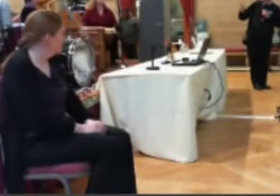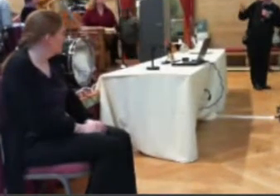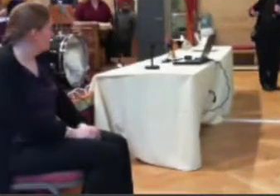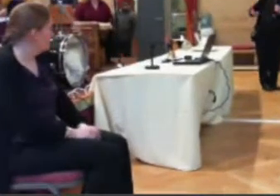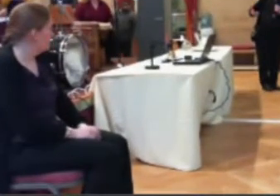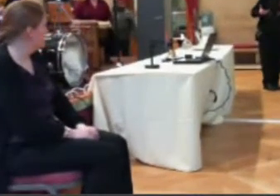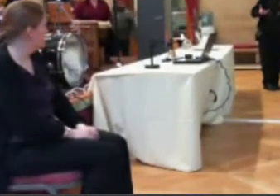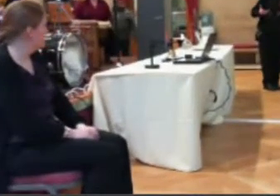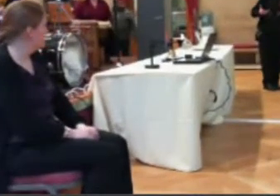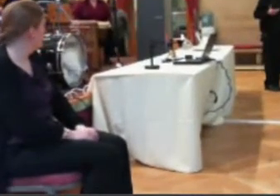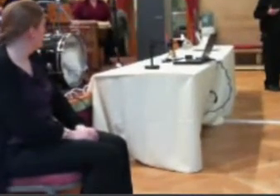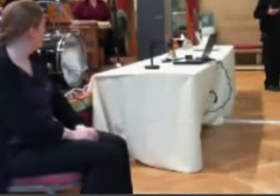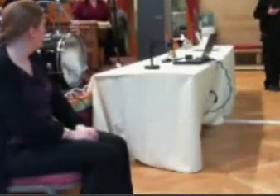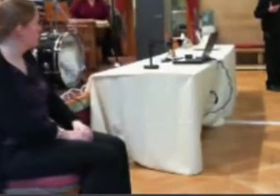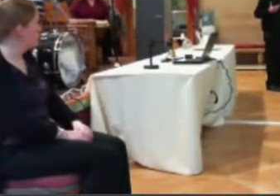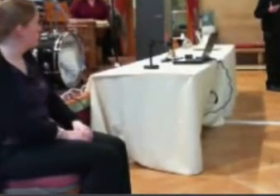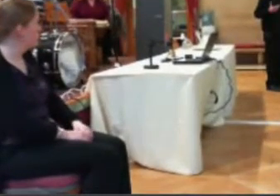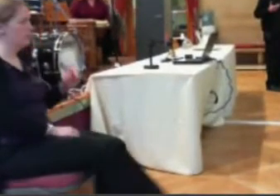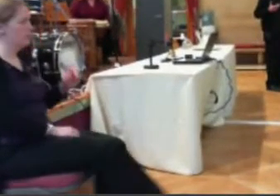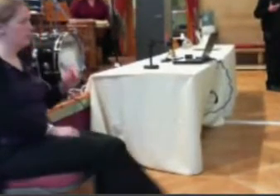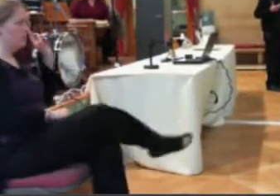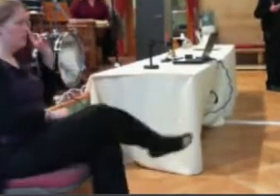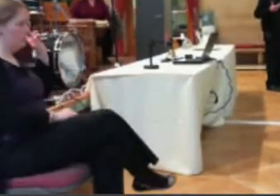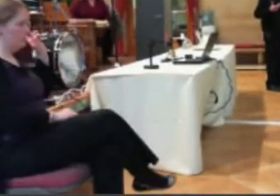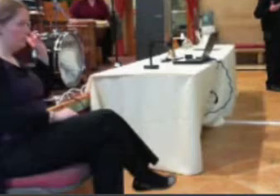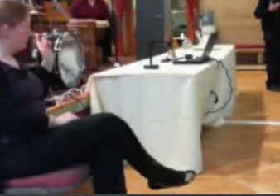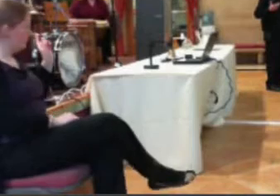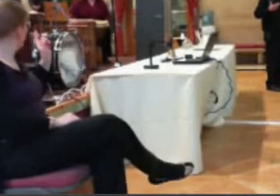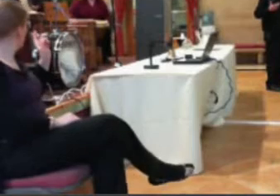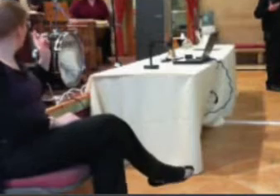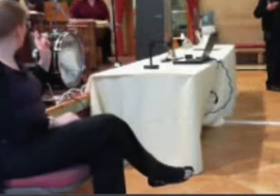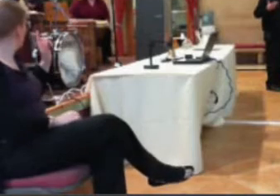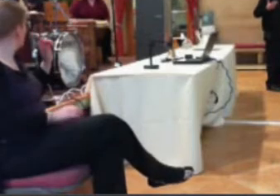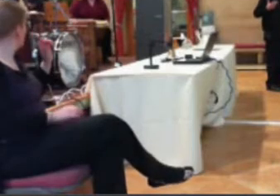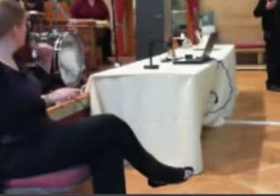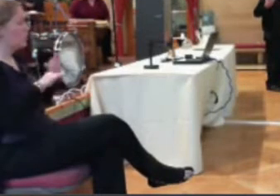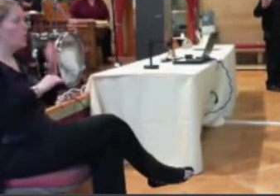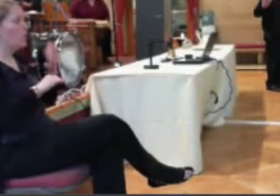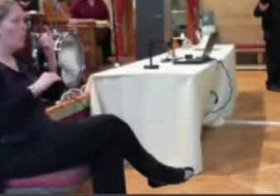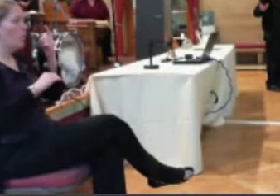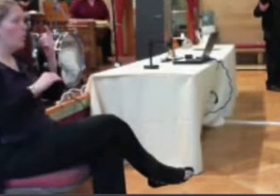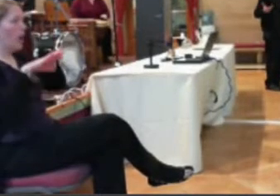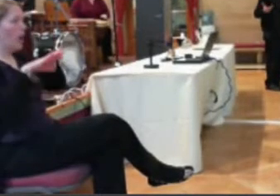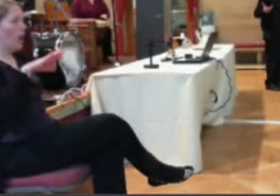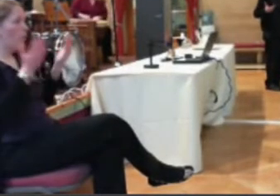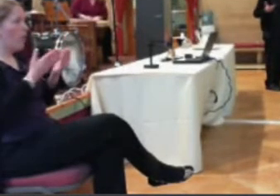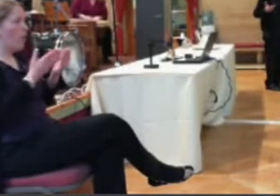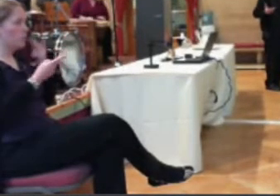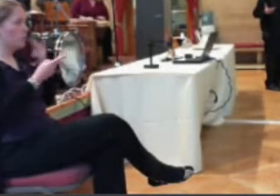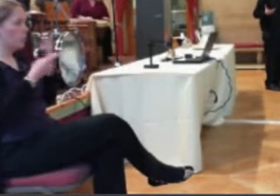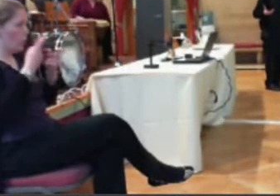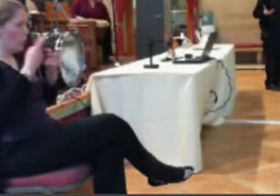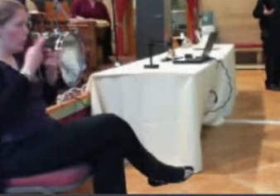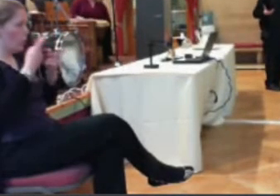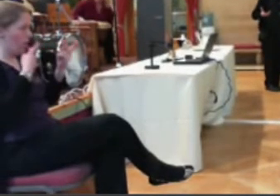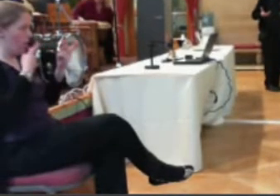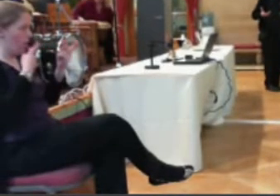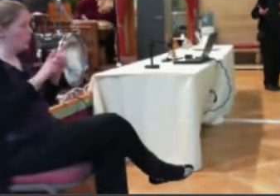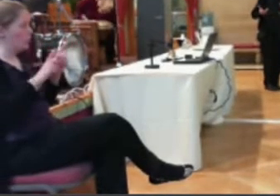Alphonse is the founder of the One World Choir and also of